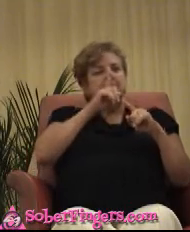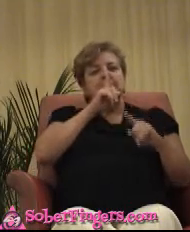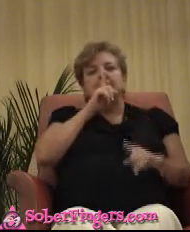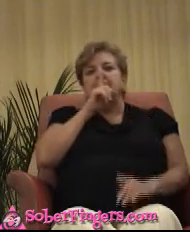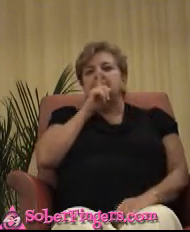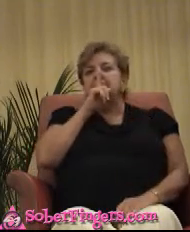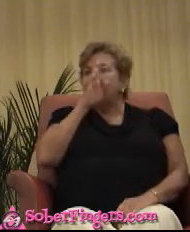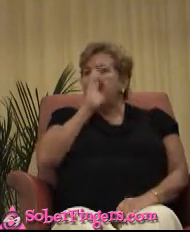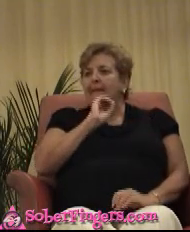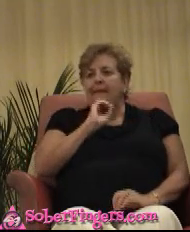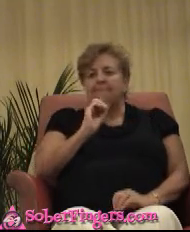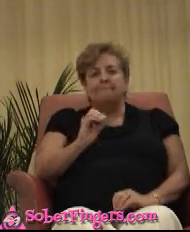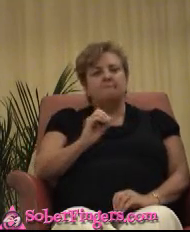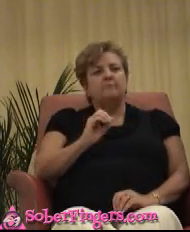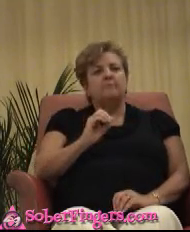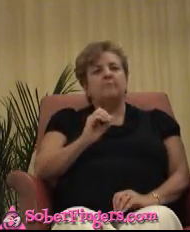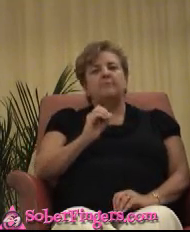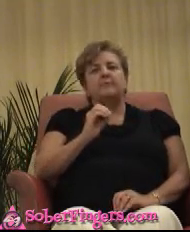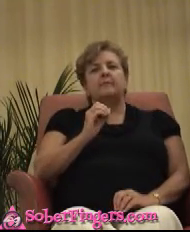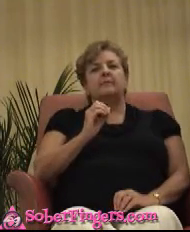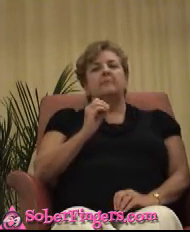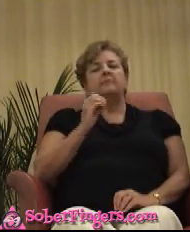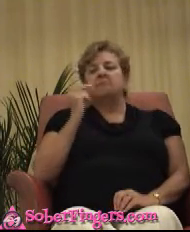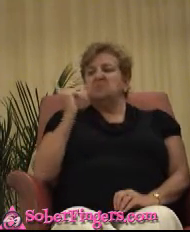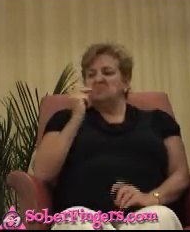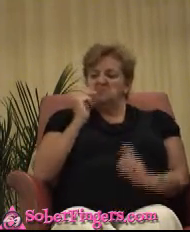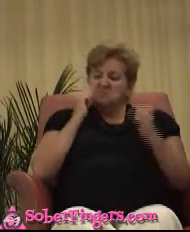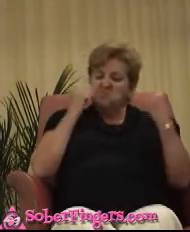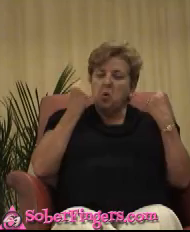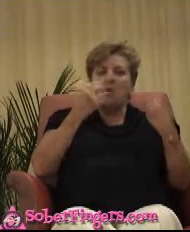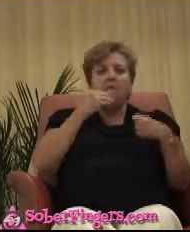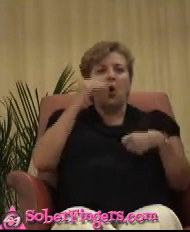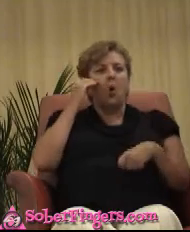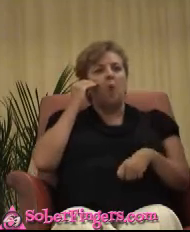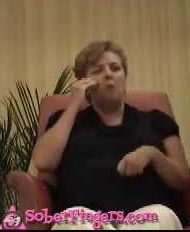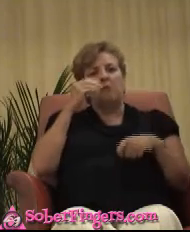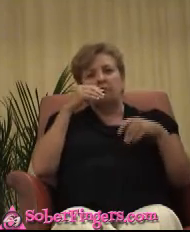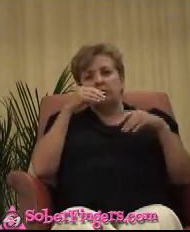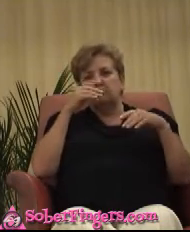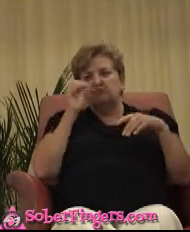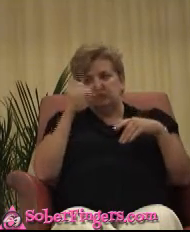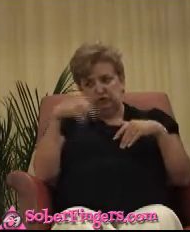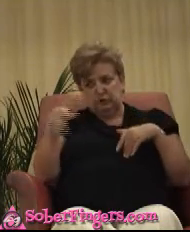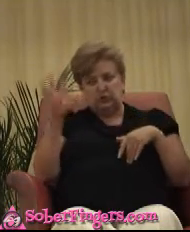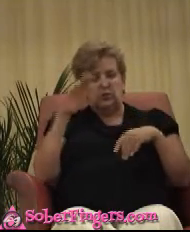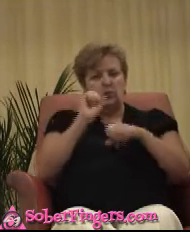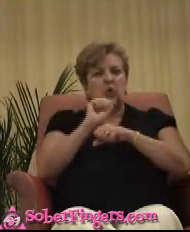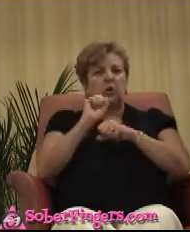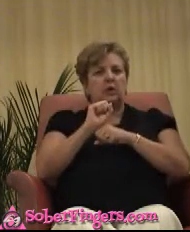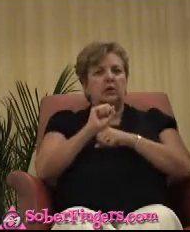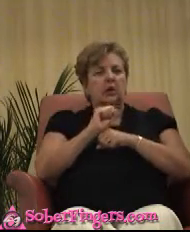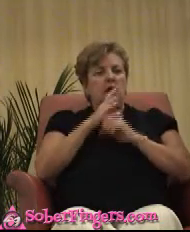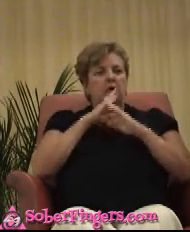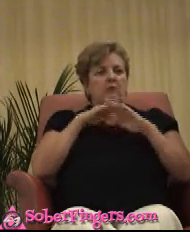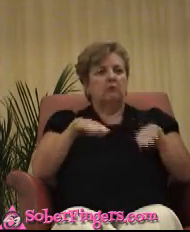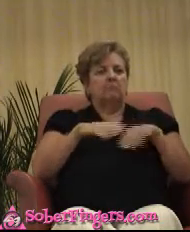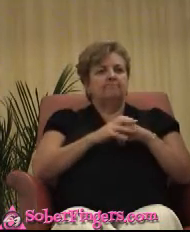home, and she went to work. I went in the house, and it was deathly quiet. And I wanted to be anywhere but in my